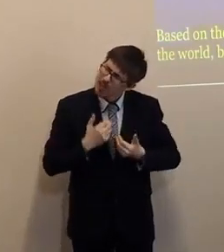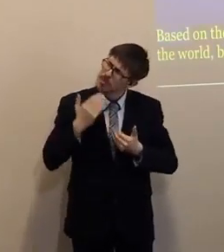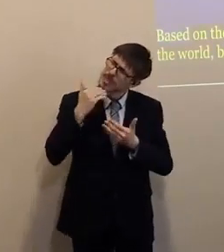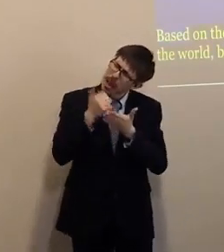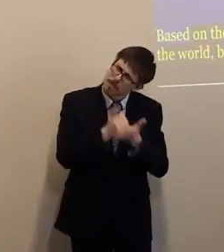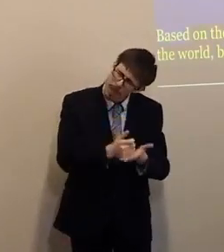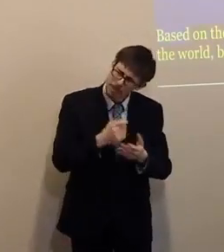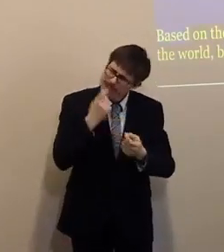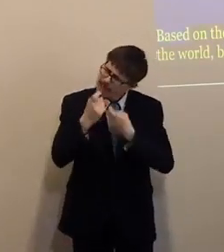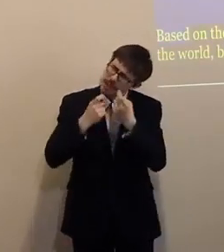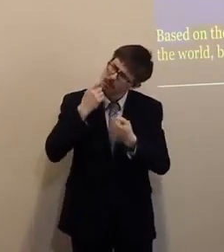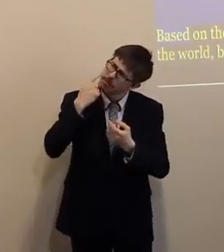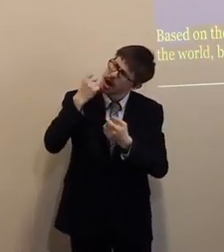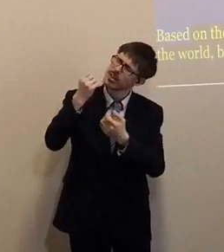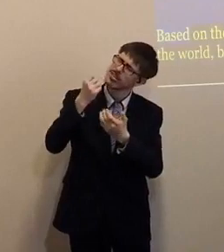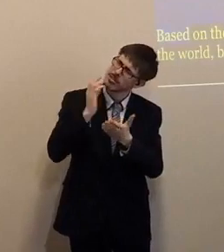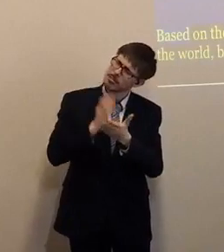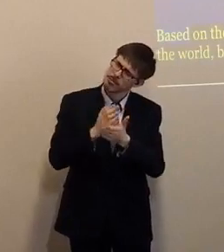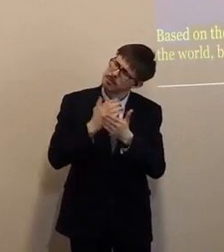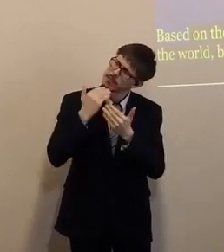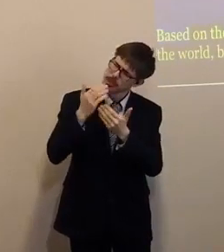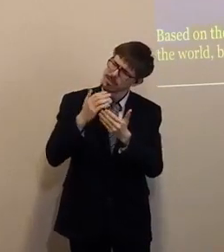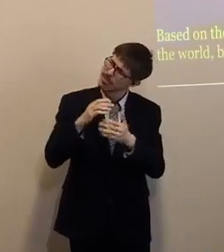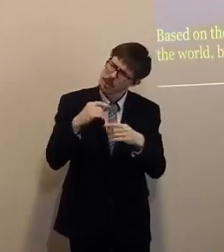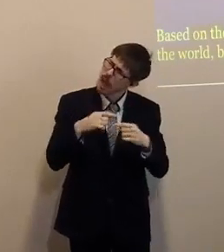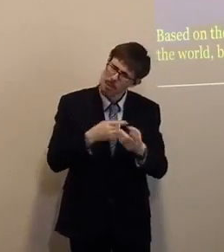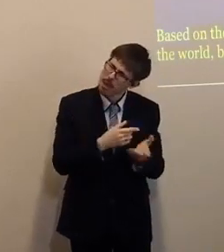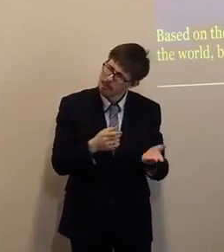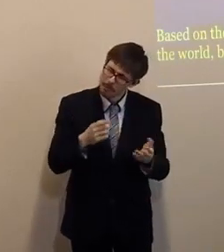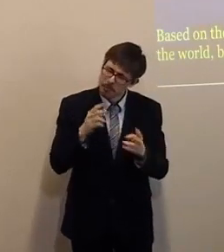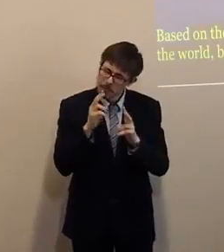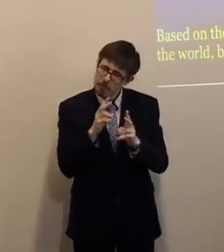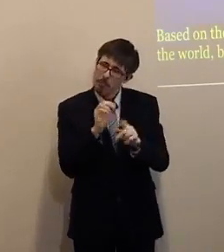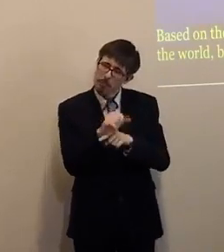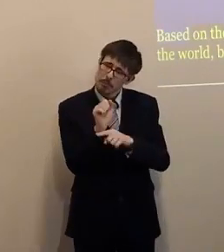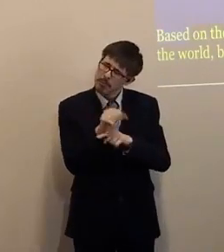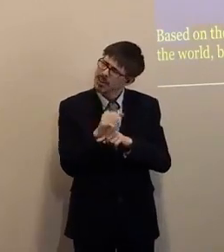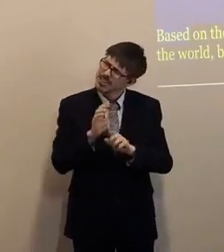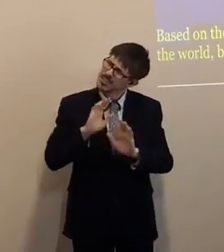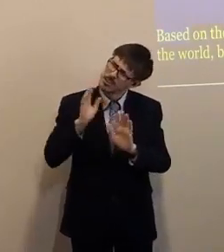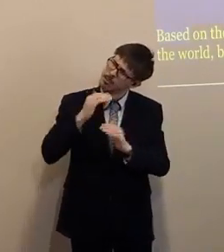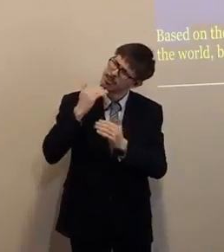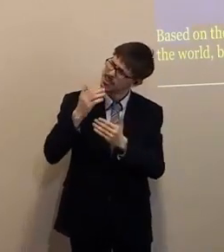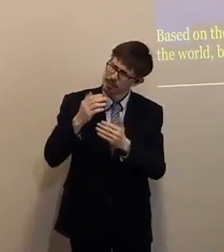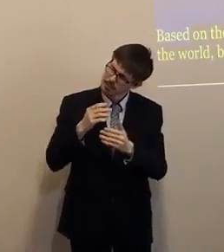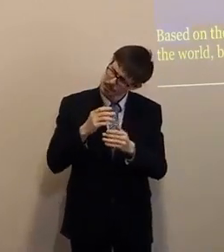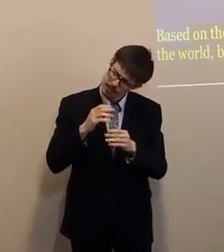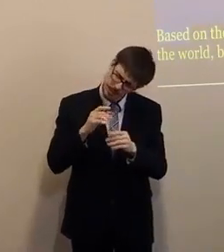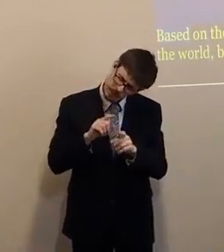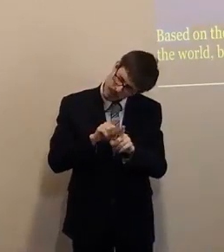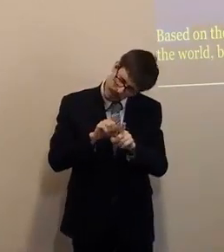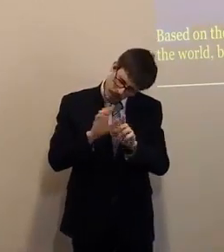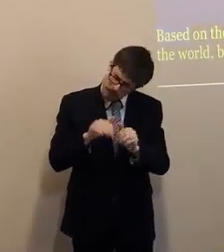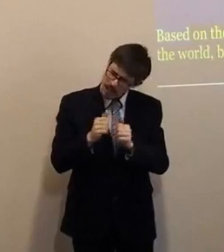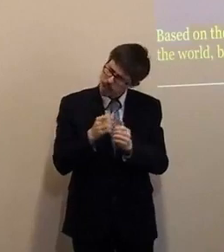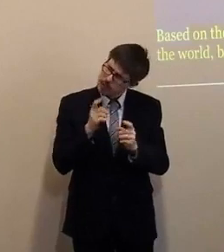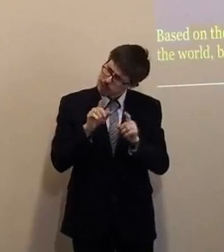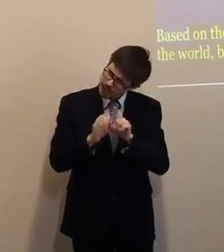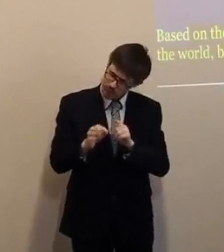thou help them to recognize their sins and seek thee. Please, Lord, do not allow them to just listen and shake their heads,